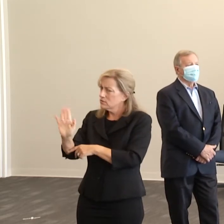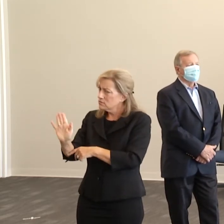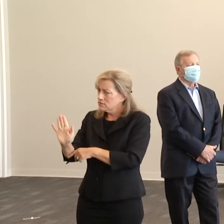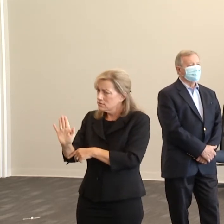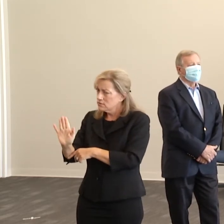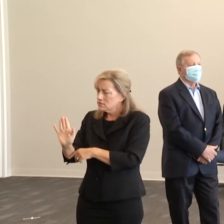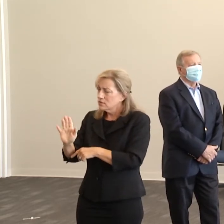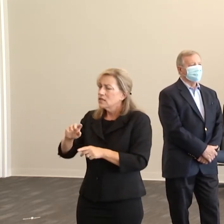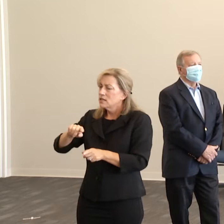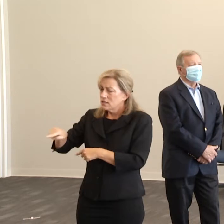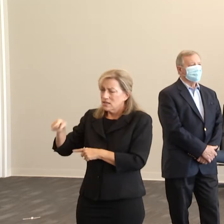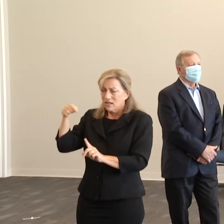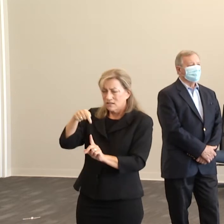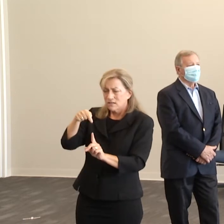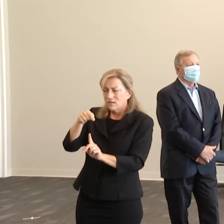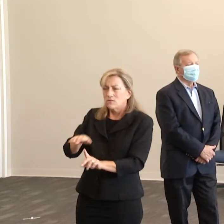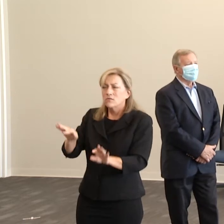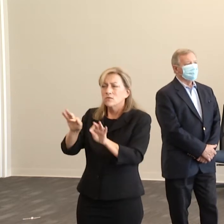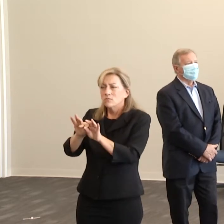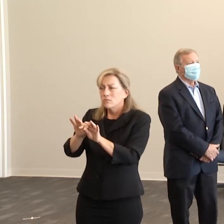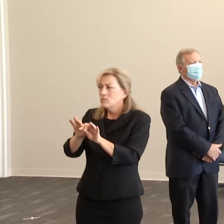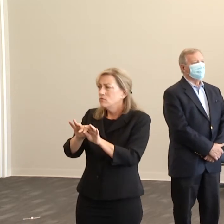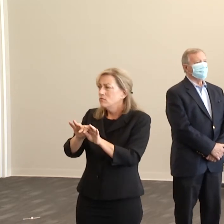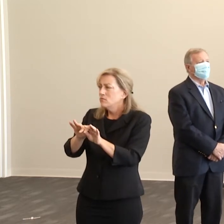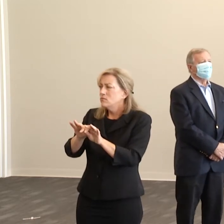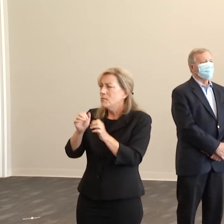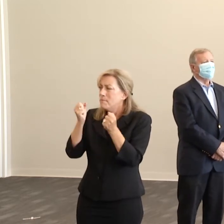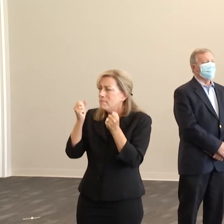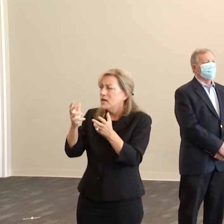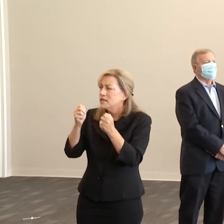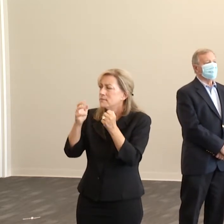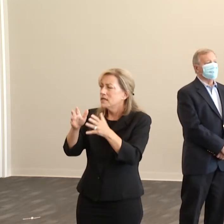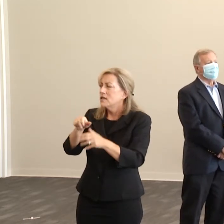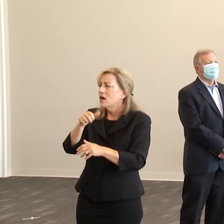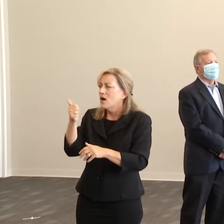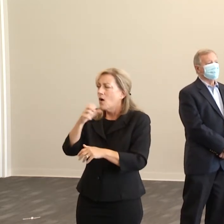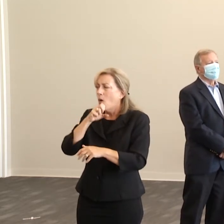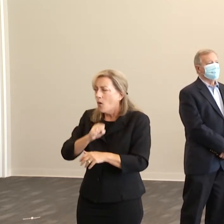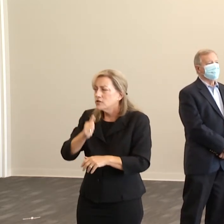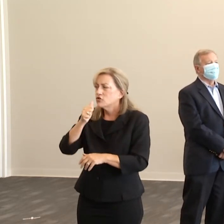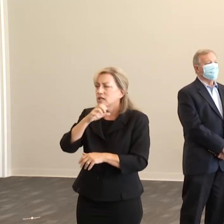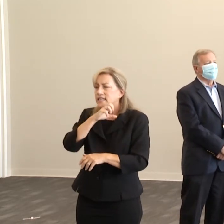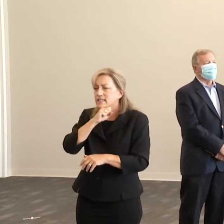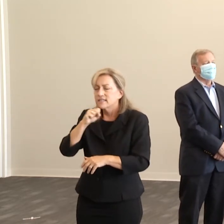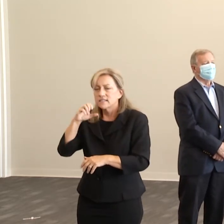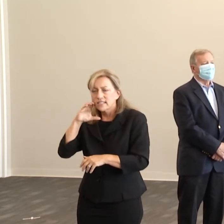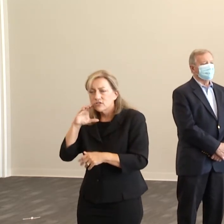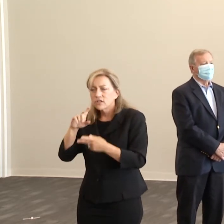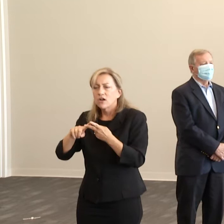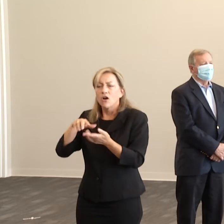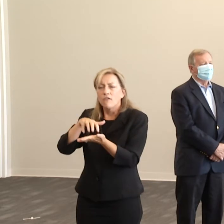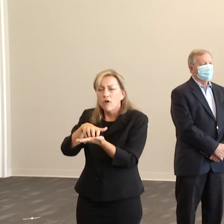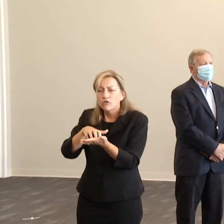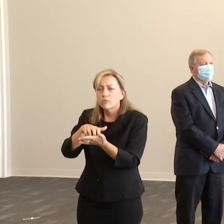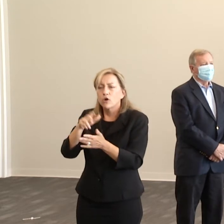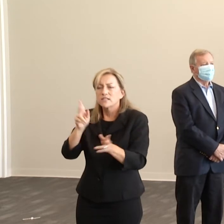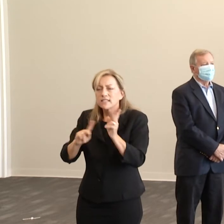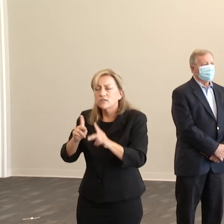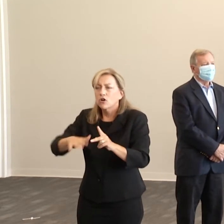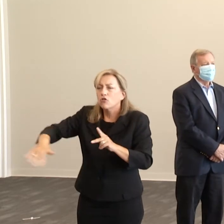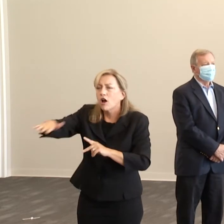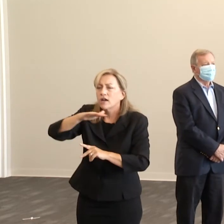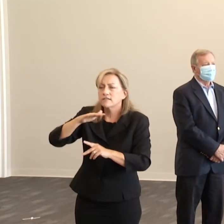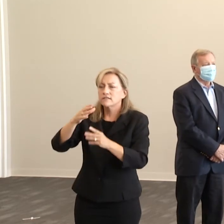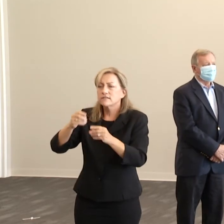This is about countless elderly and vulnerable citizens all across the land, my district, Cook